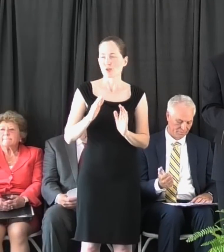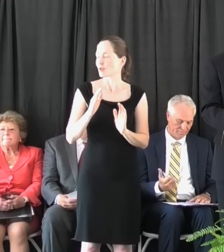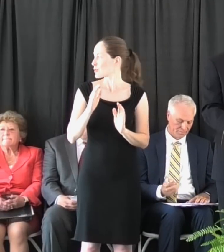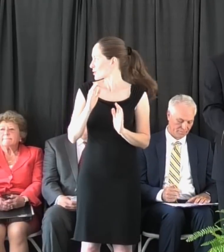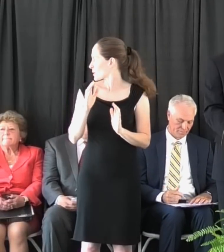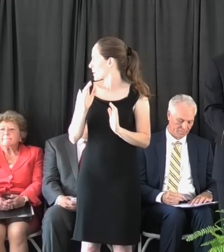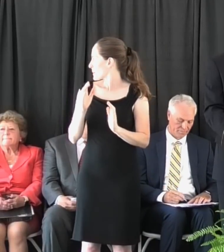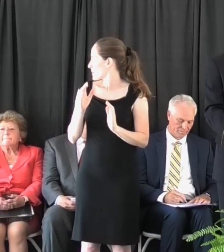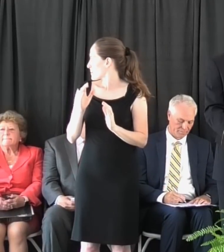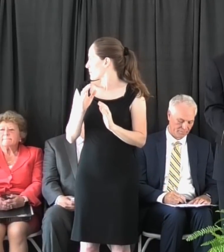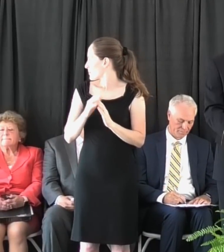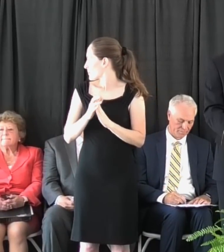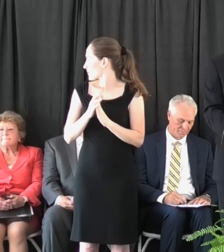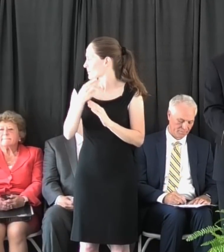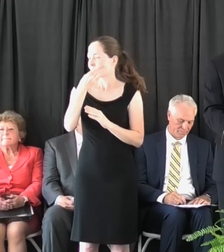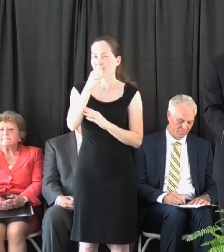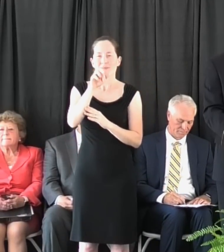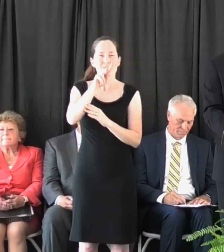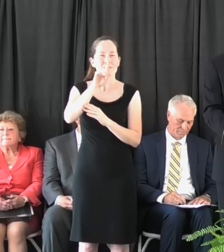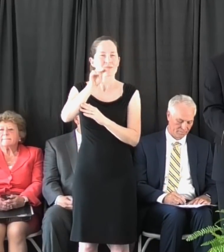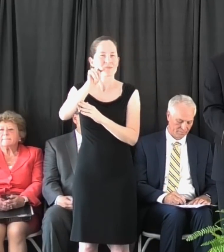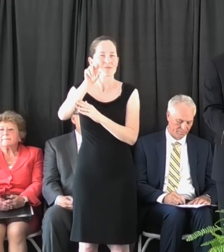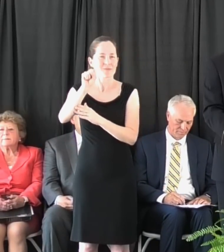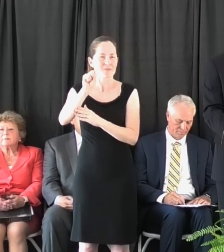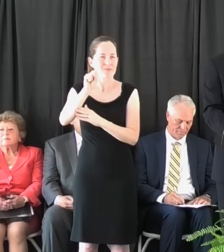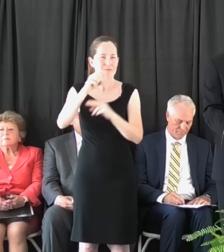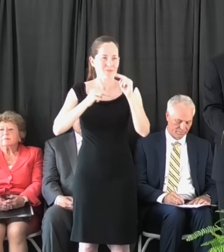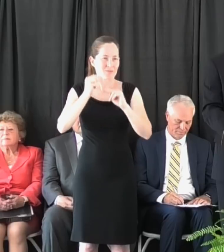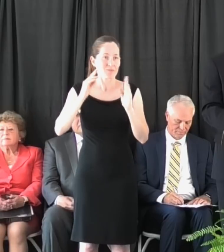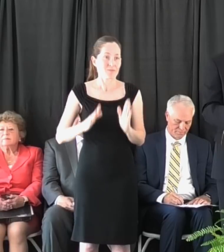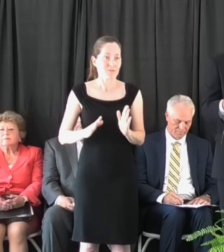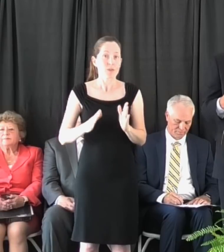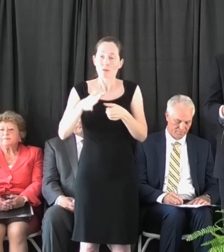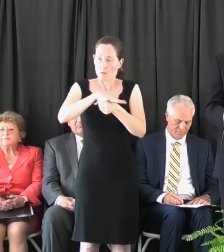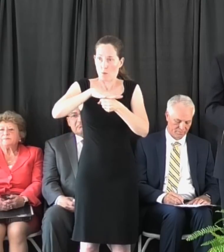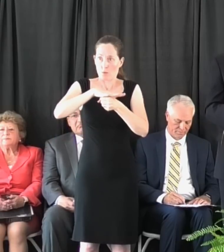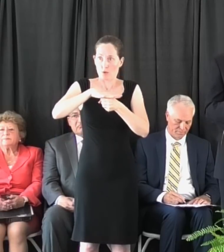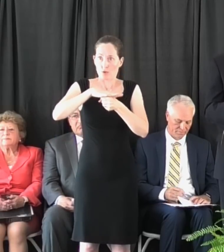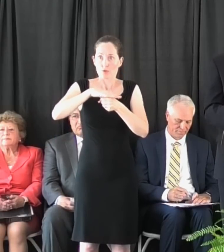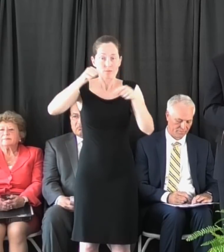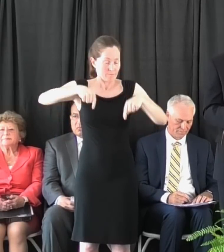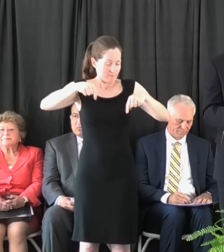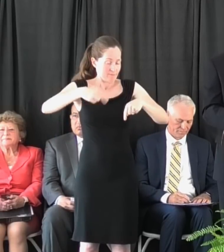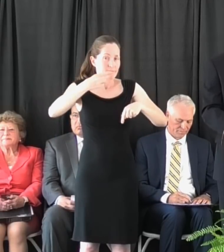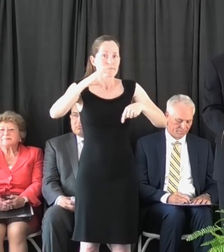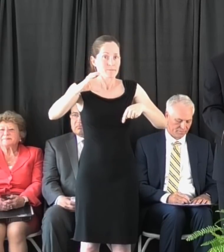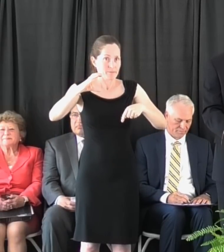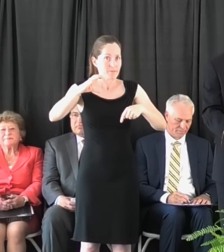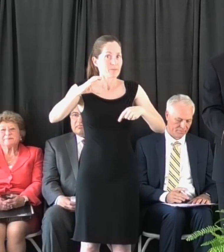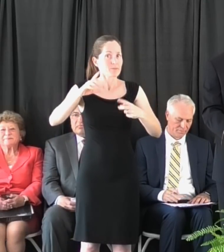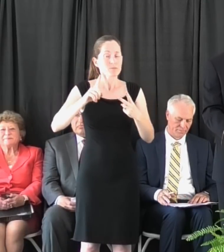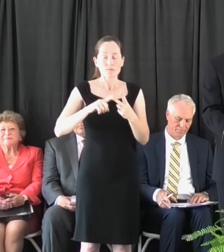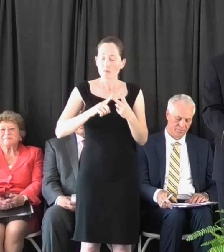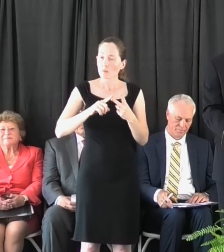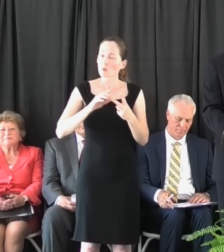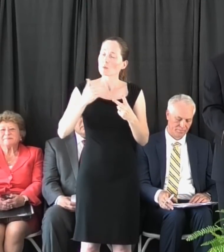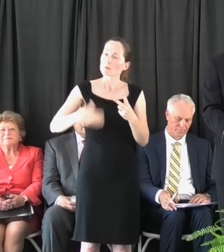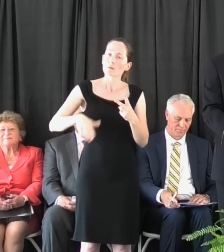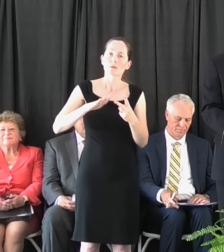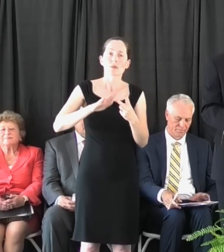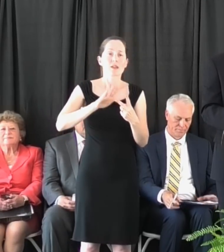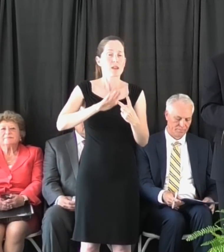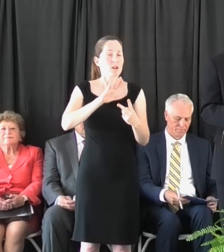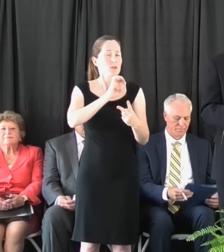a local firm here based in Howard County. And their energy, their insight, their planning